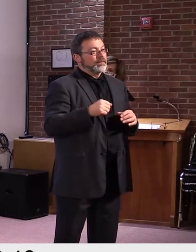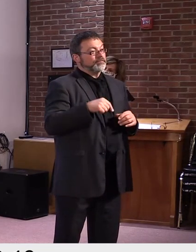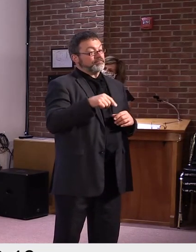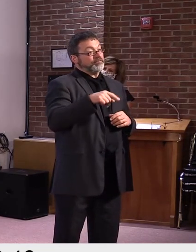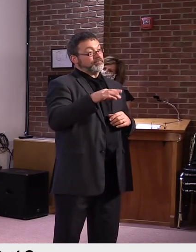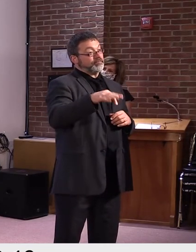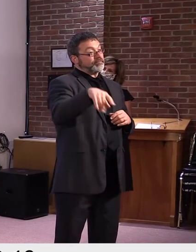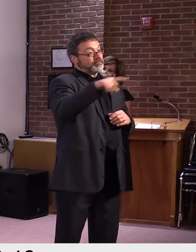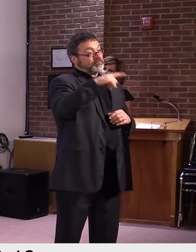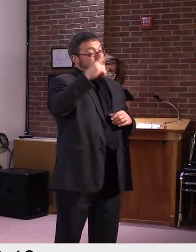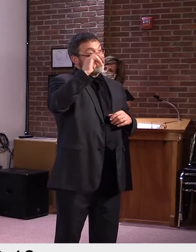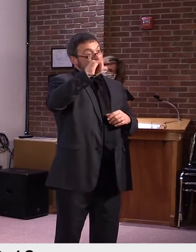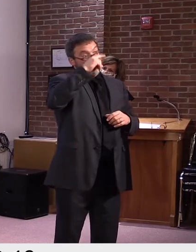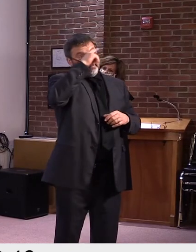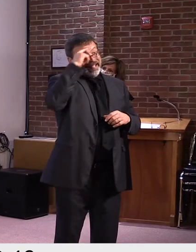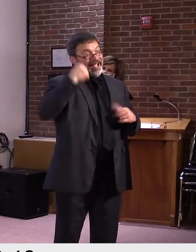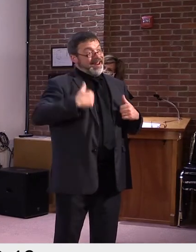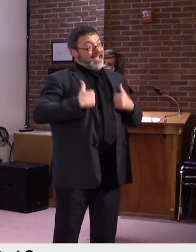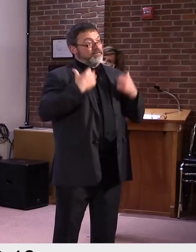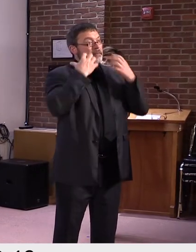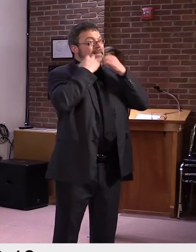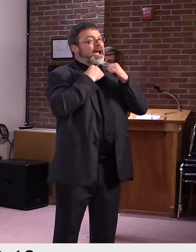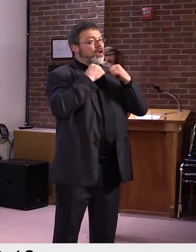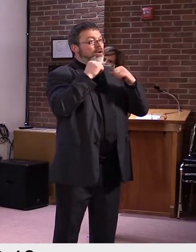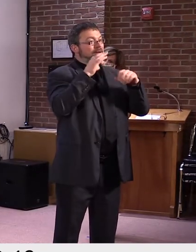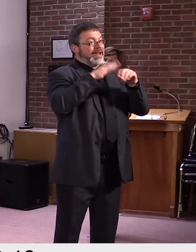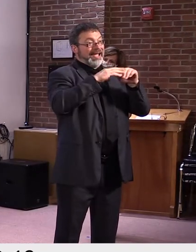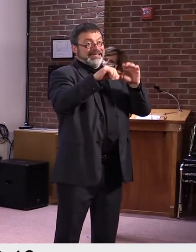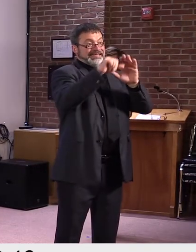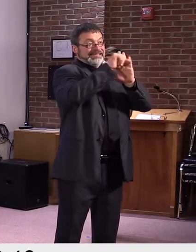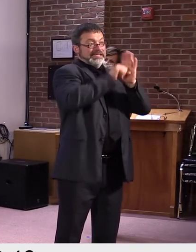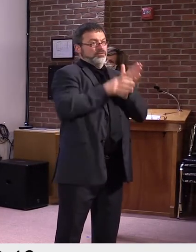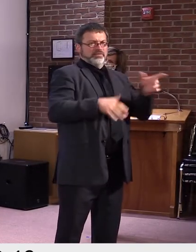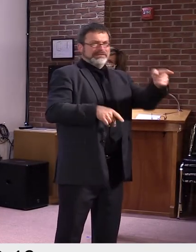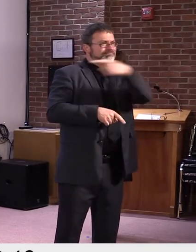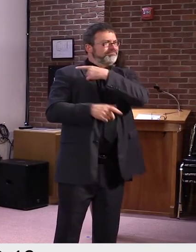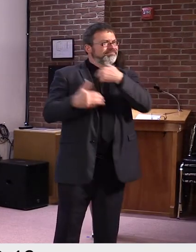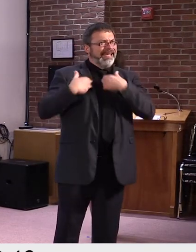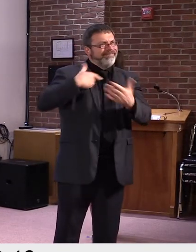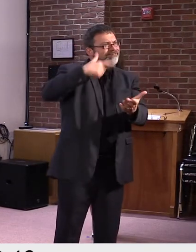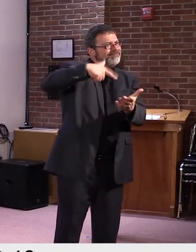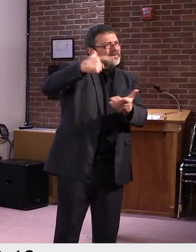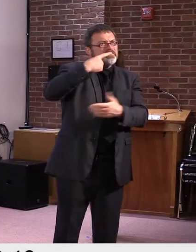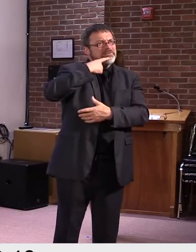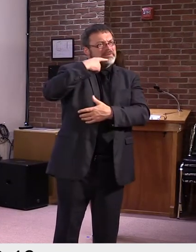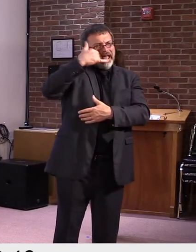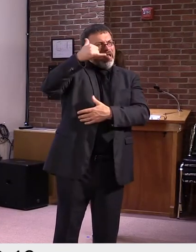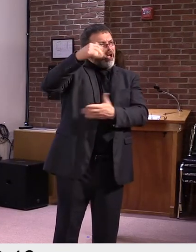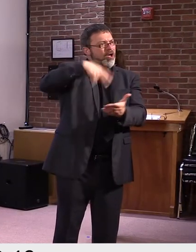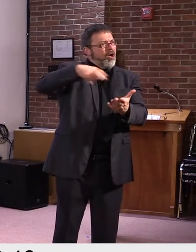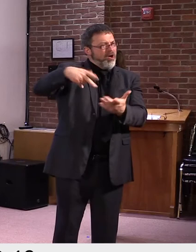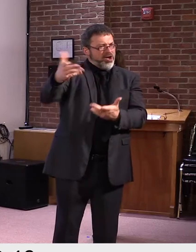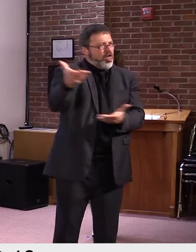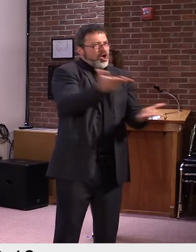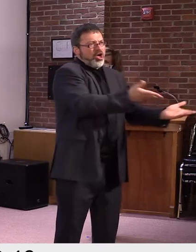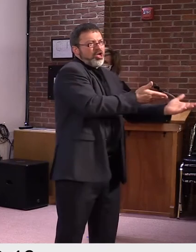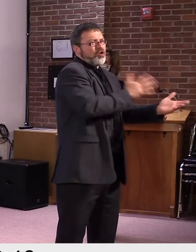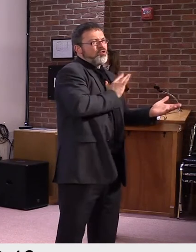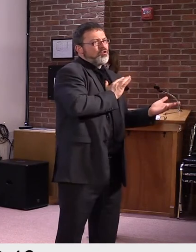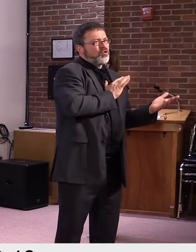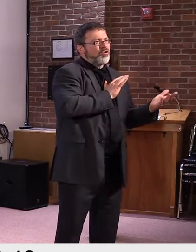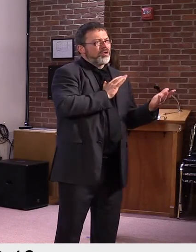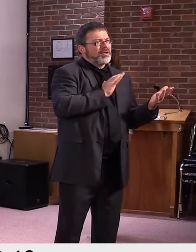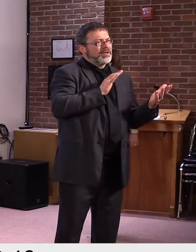the State Street and one possibly on Church Street? Is that what you're referring to? No, this is a statewide directive that went out to all